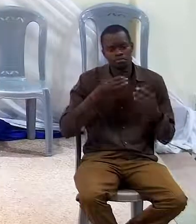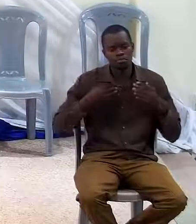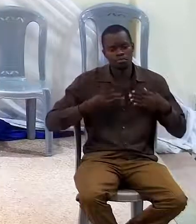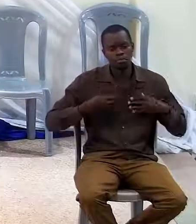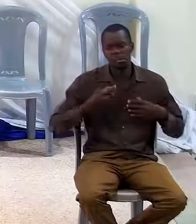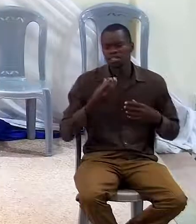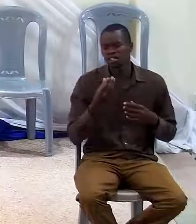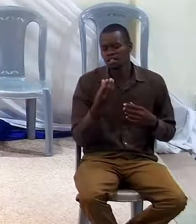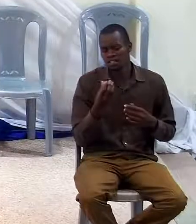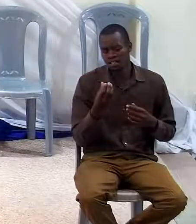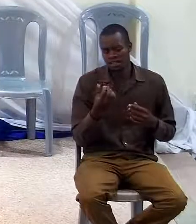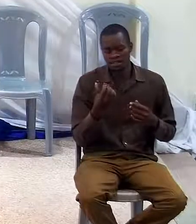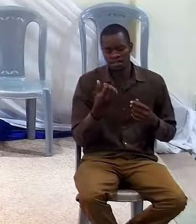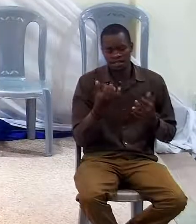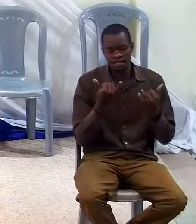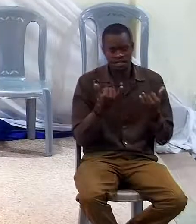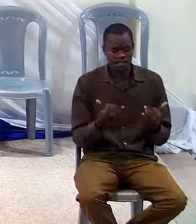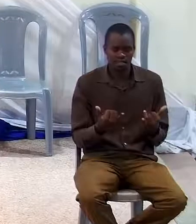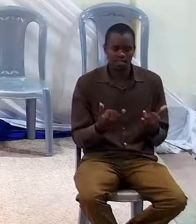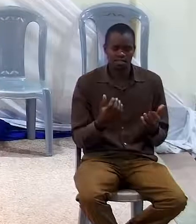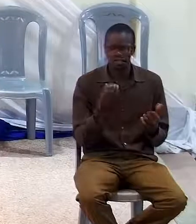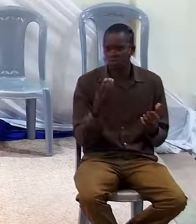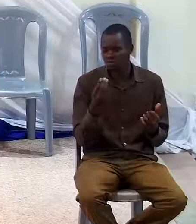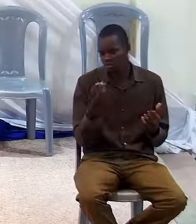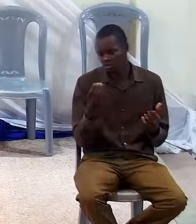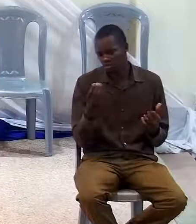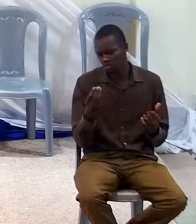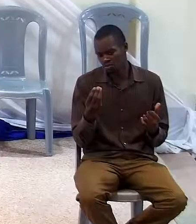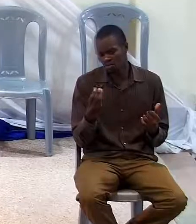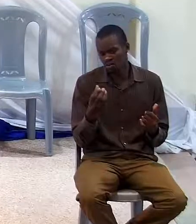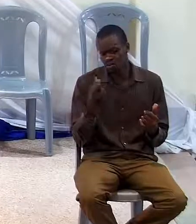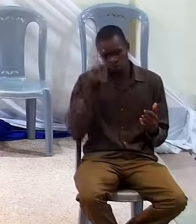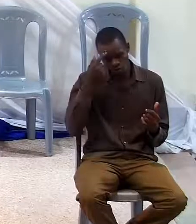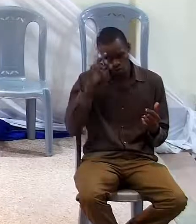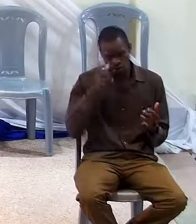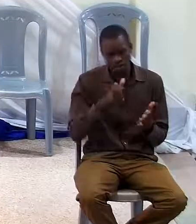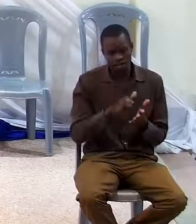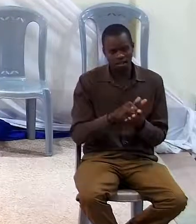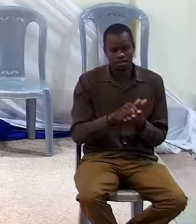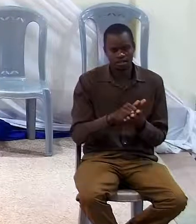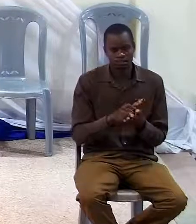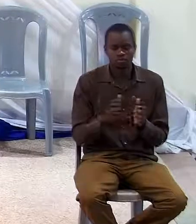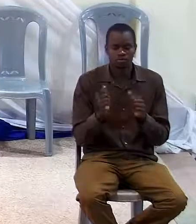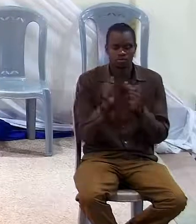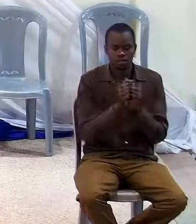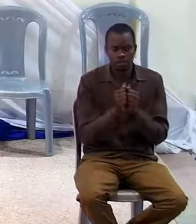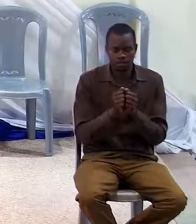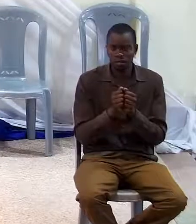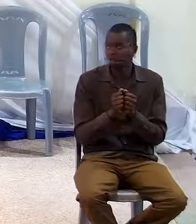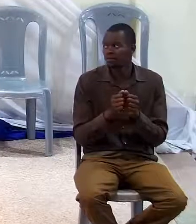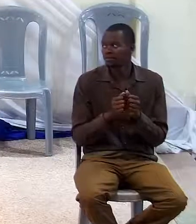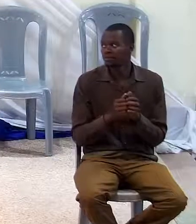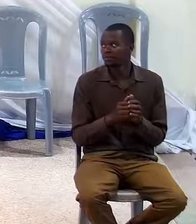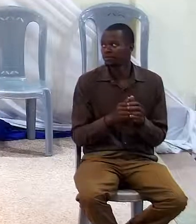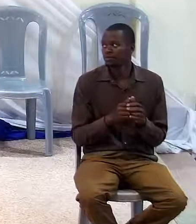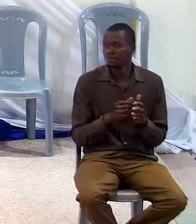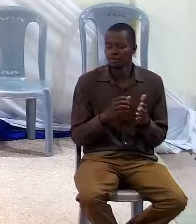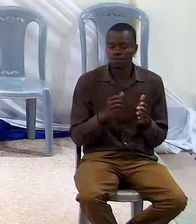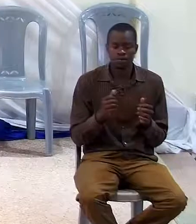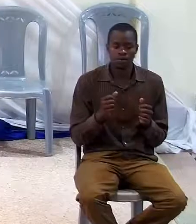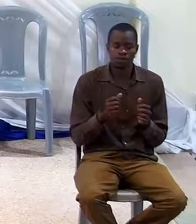Fat, together with the carbohydrates, their key roles in the body is to provide energy.